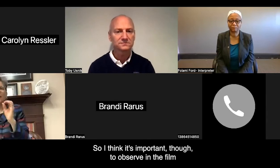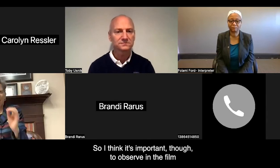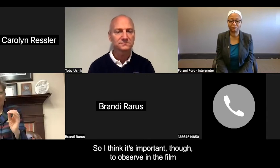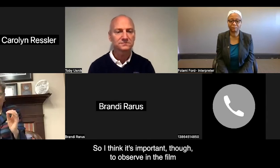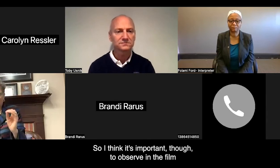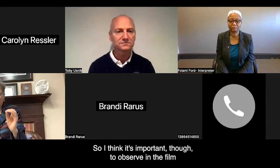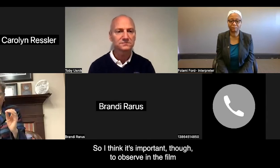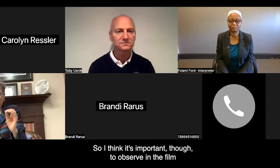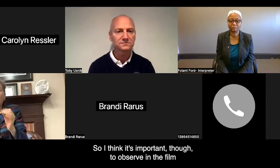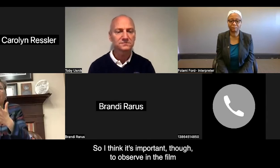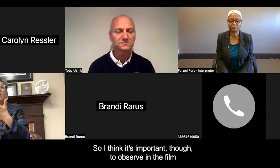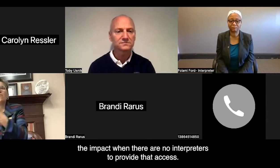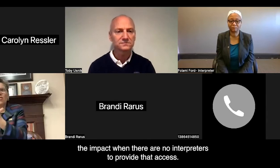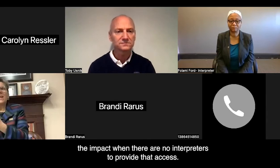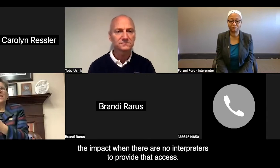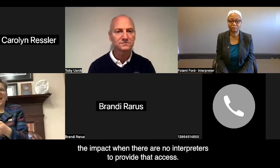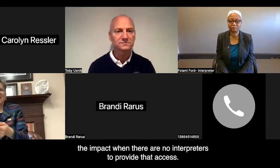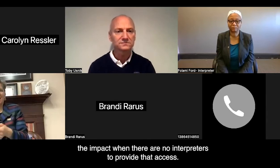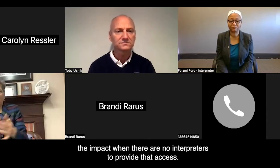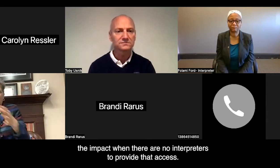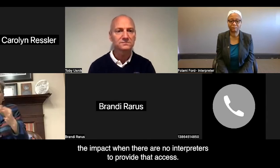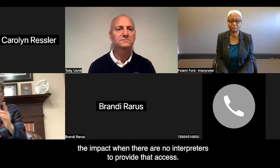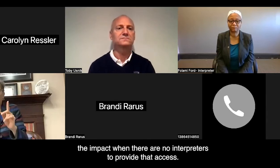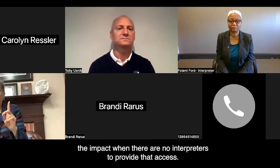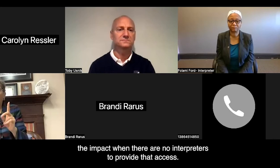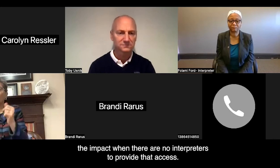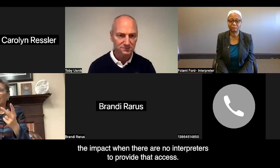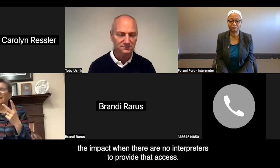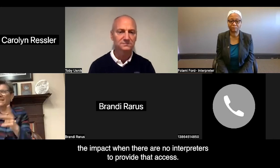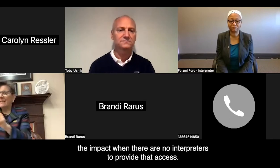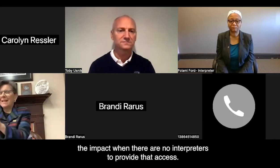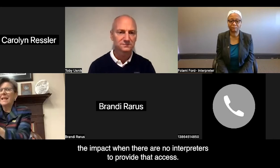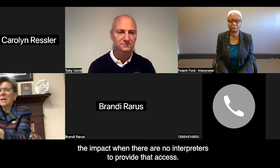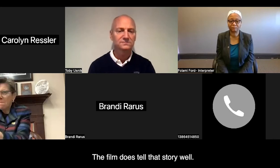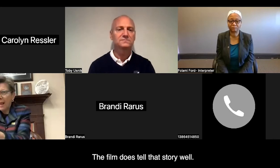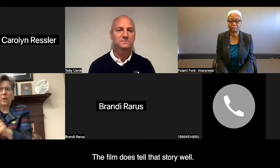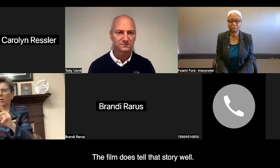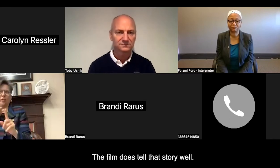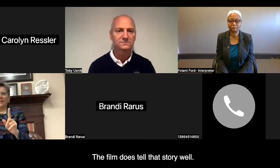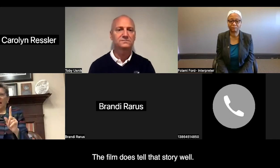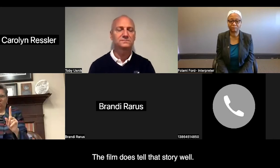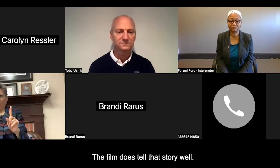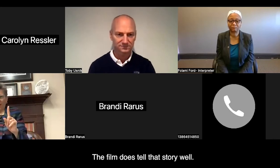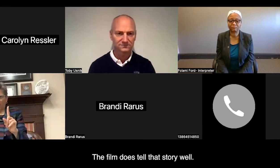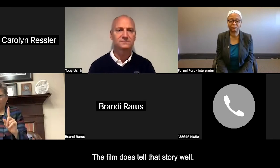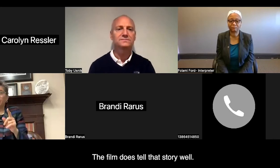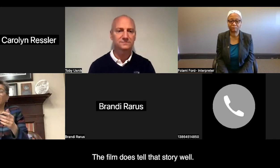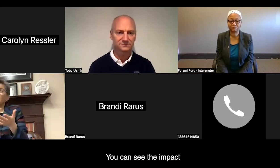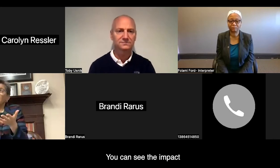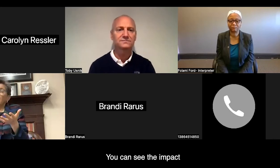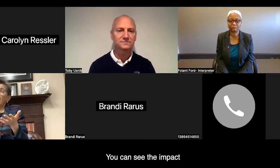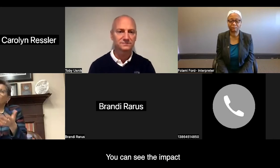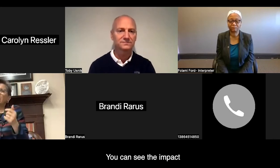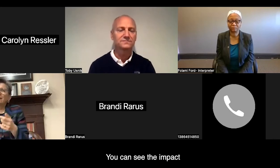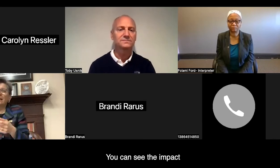the film the impact when there are no interpreters to provide that access. The film does tell that story well. You can see the impact of